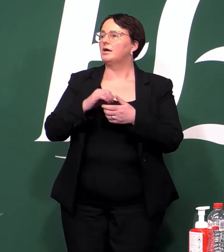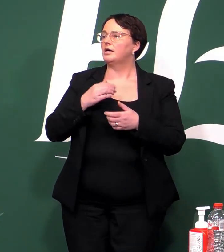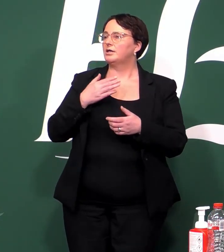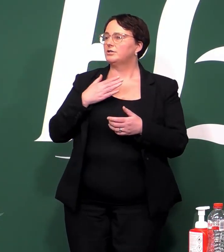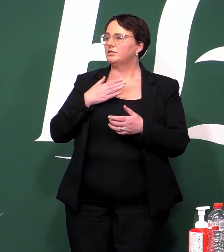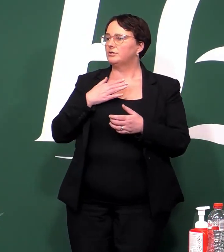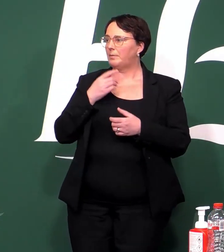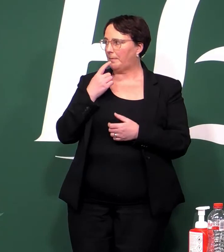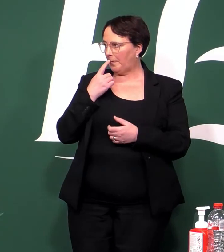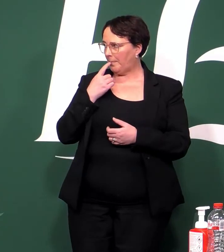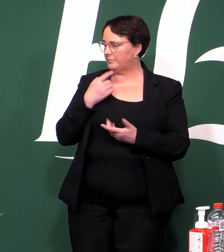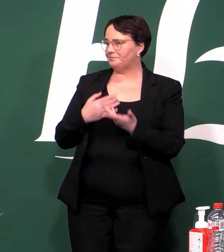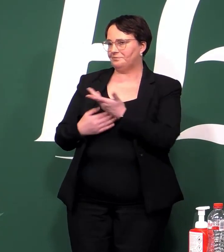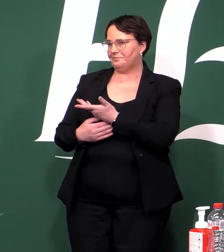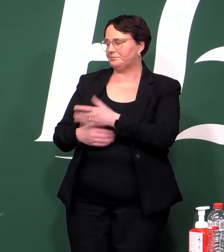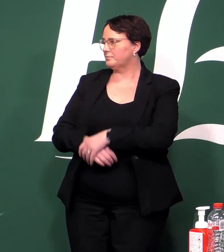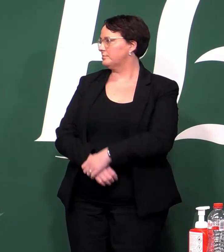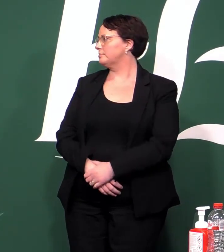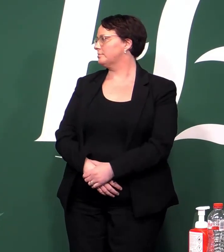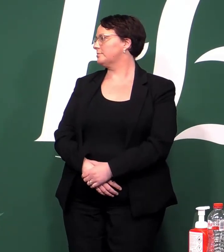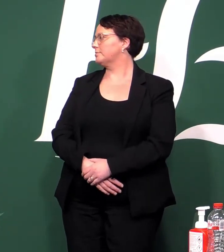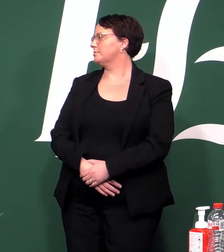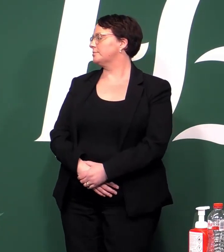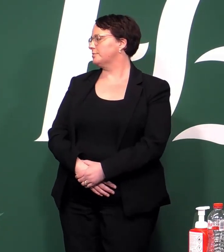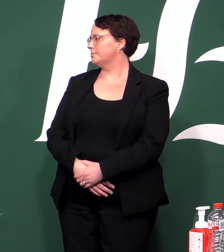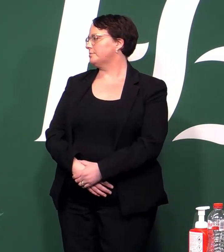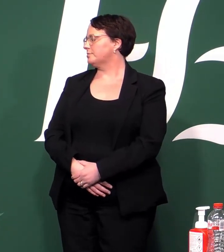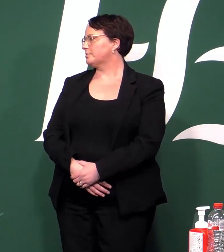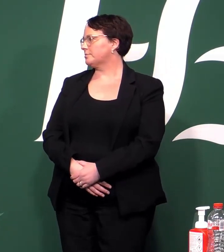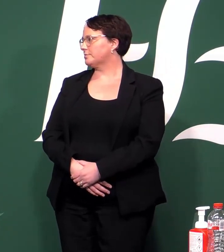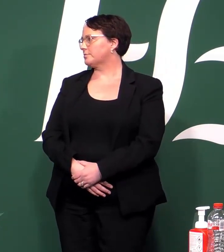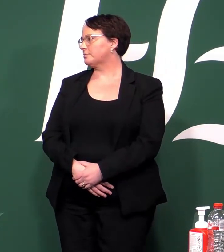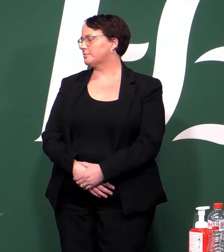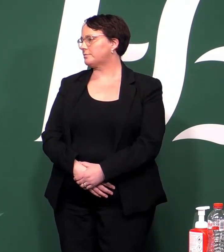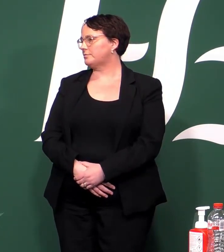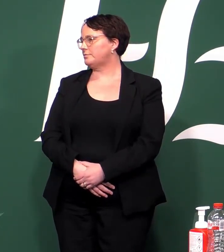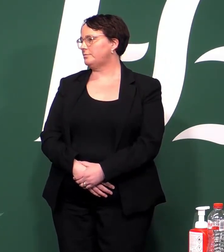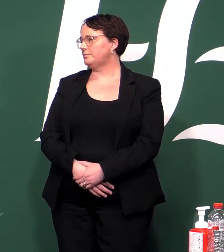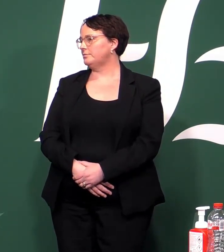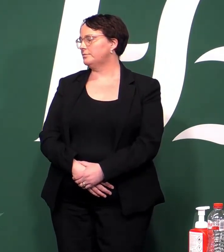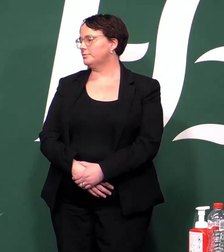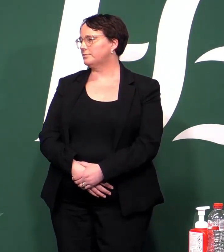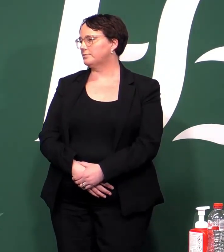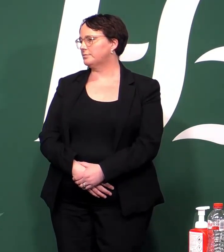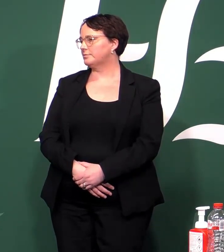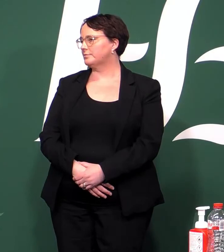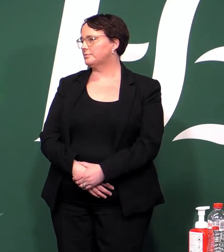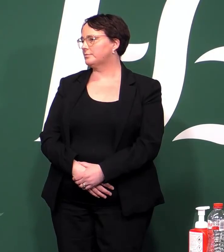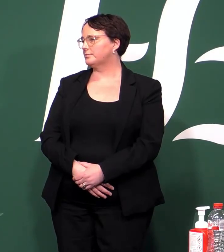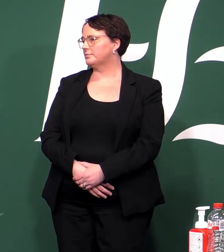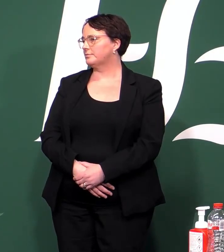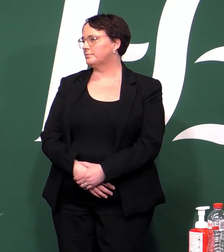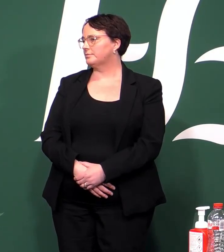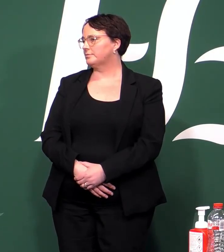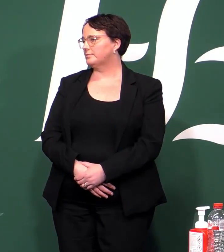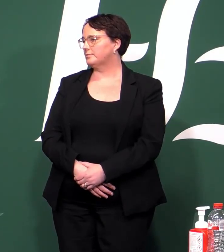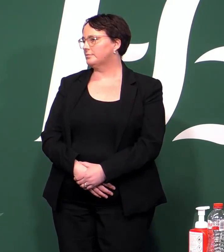Just going back to the South Kerry CAMHS issue for a minute, is it known at